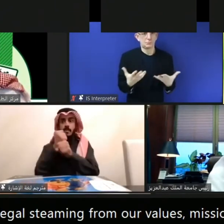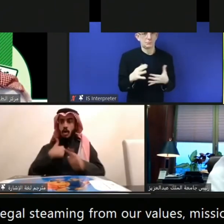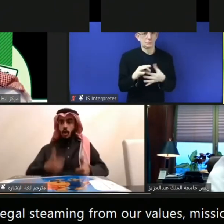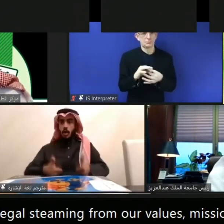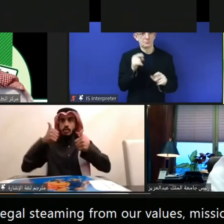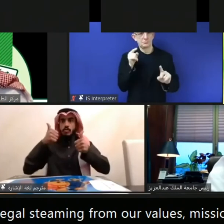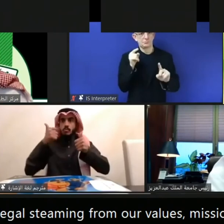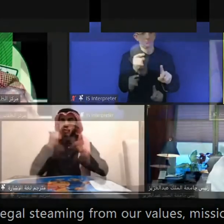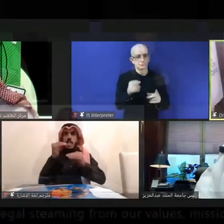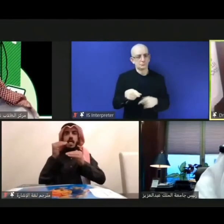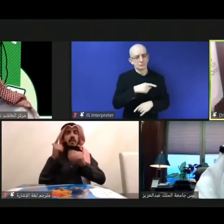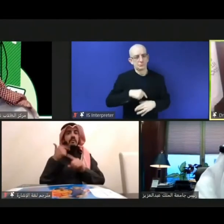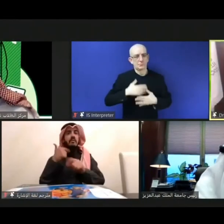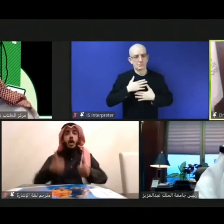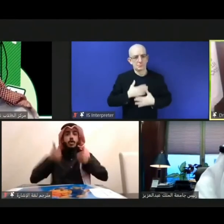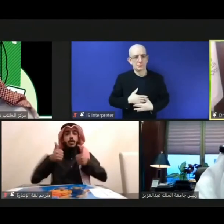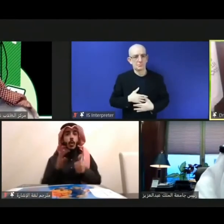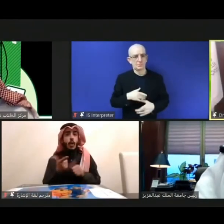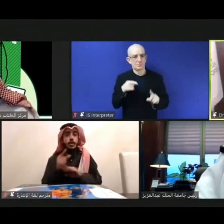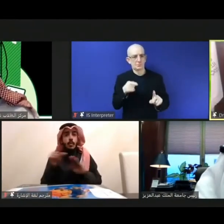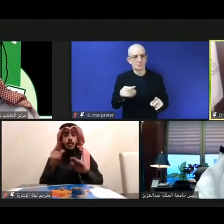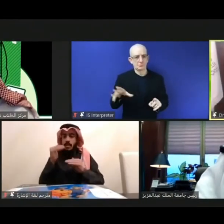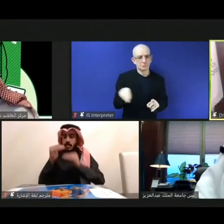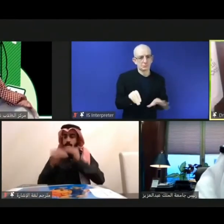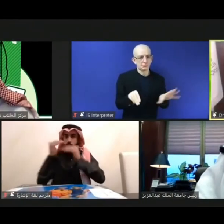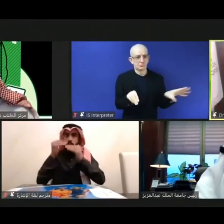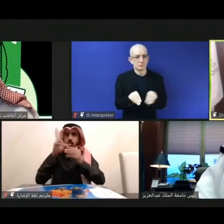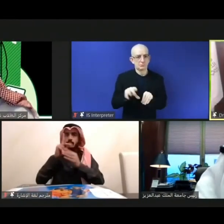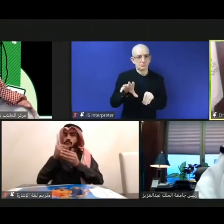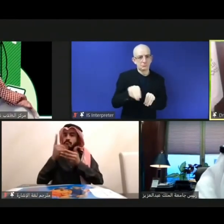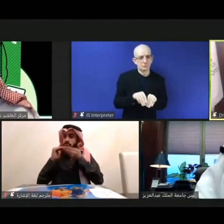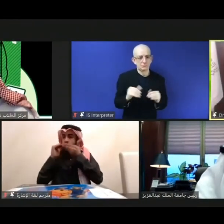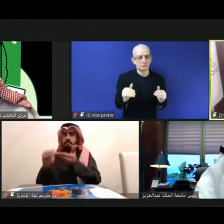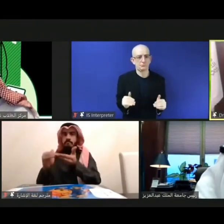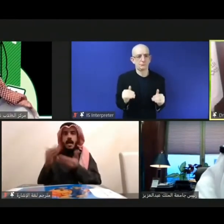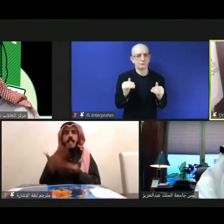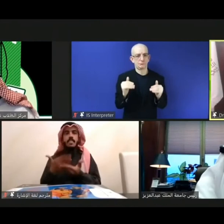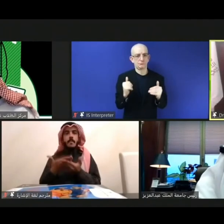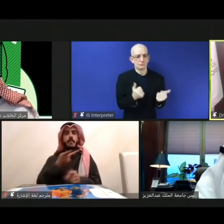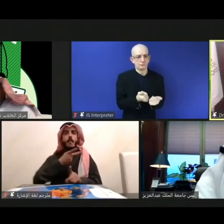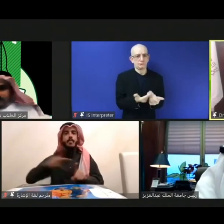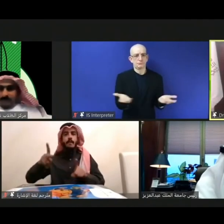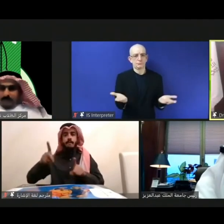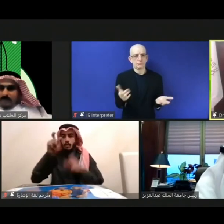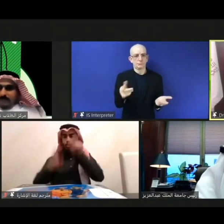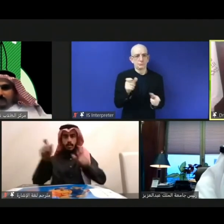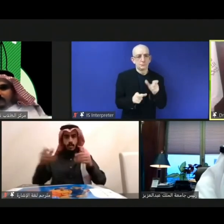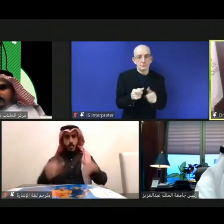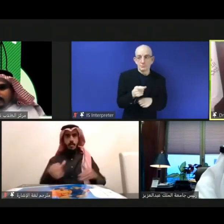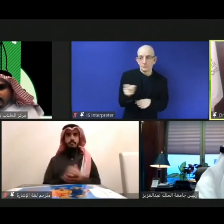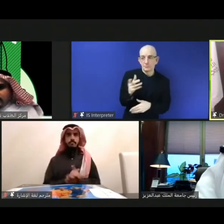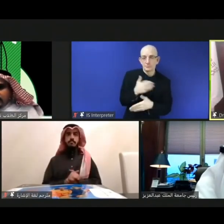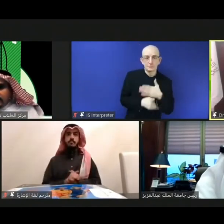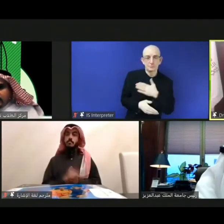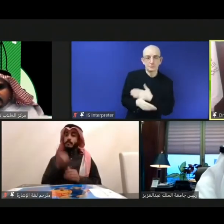enhancing and providing people with disabilities services, achieving quality, embracing